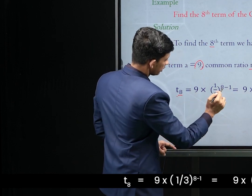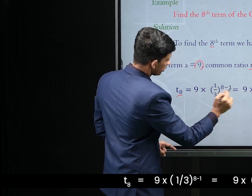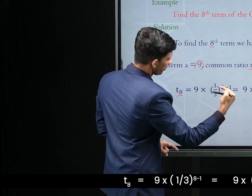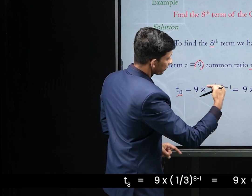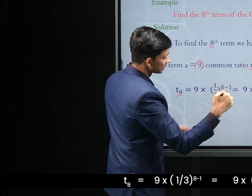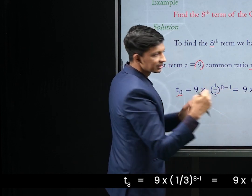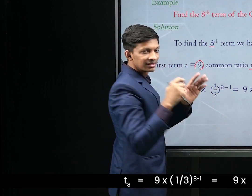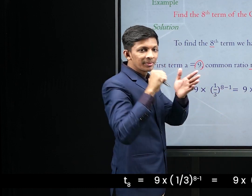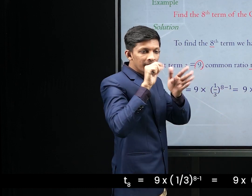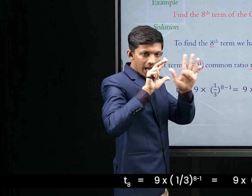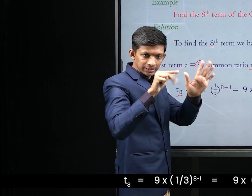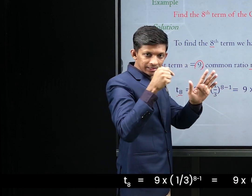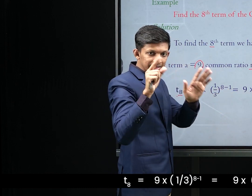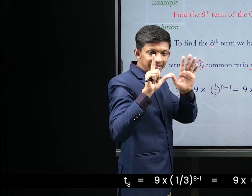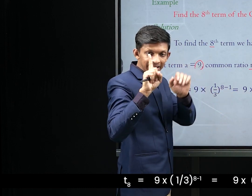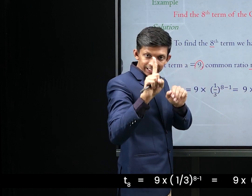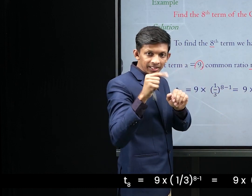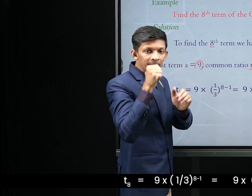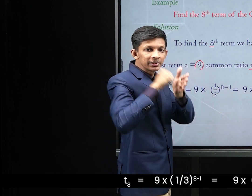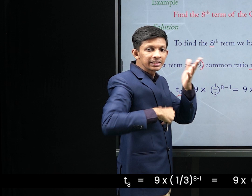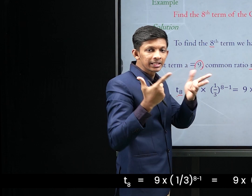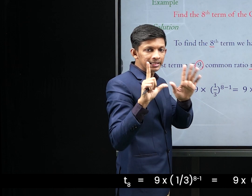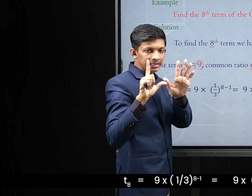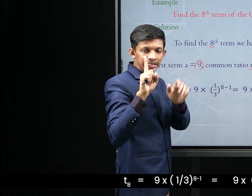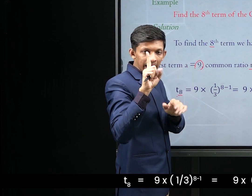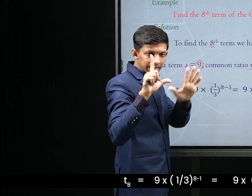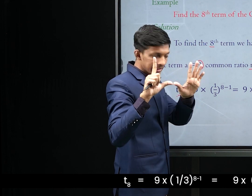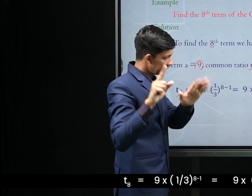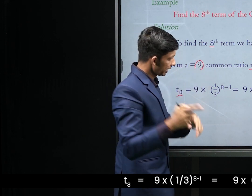That is equal to 9 into 1 by 3 whole power 7.